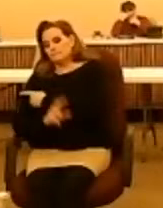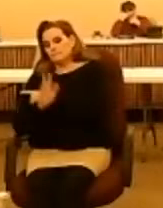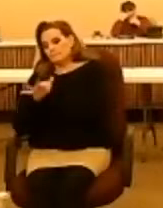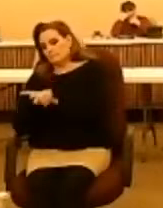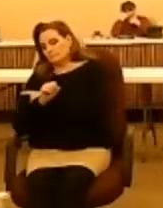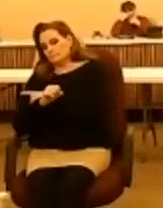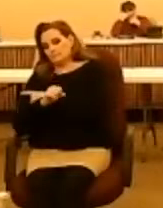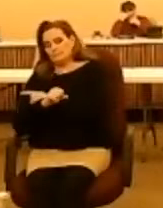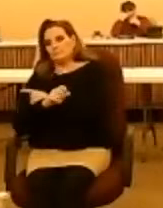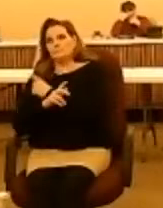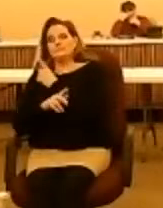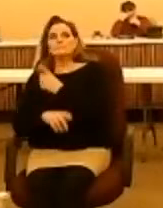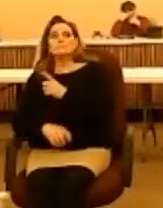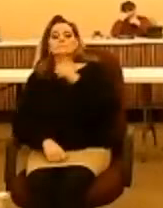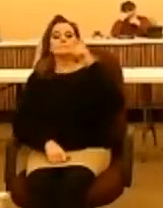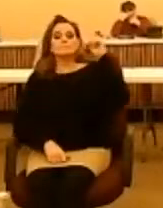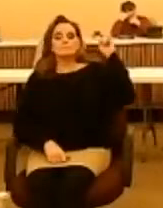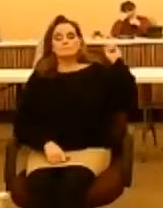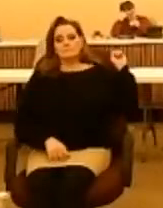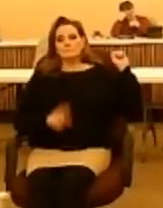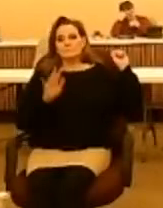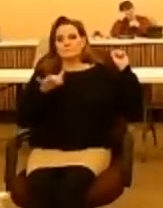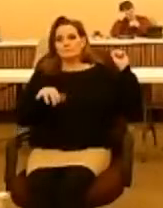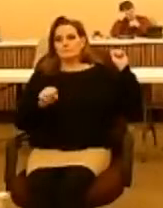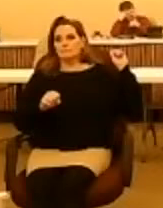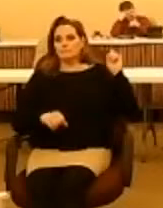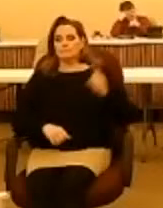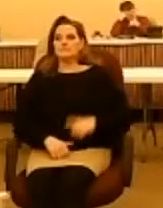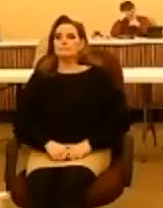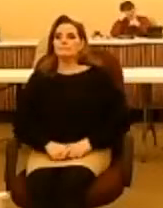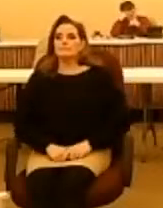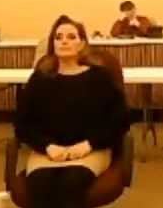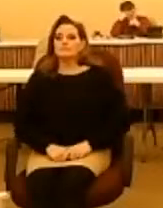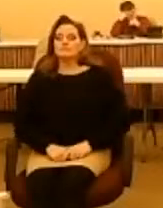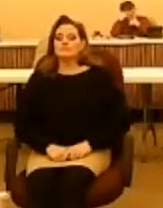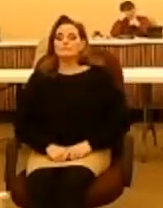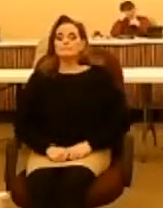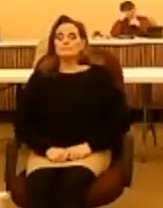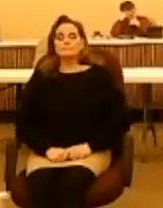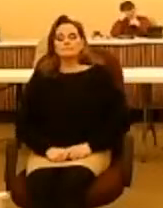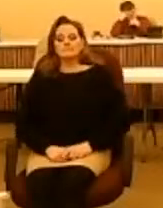Bolsner, Aye. Supervisor Schultz. Aye.